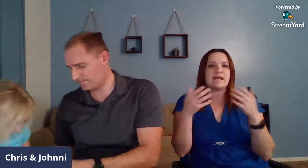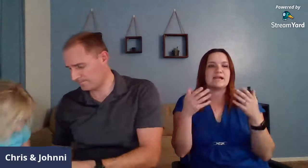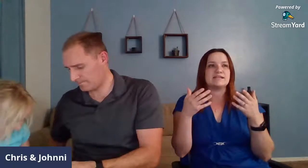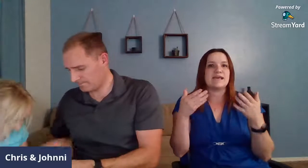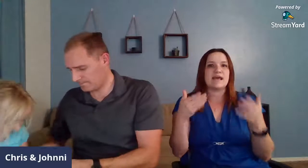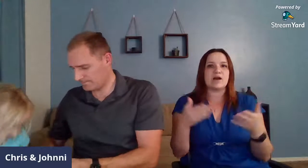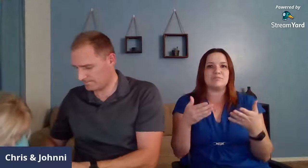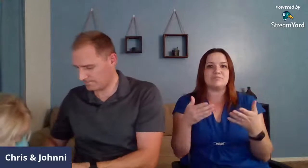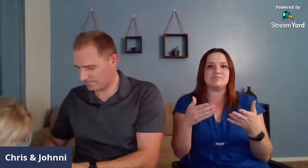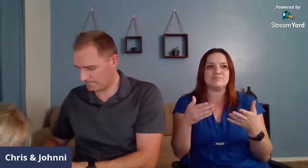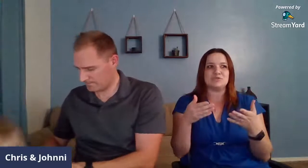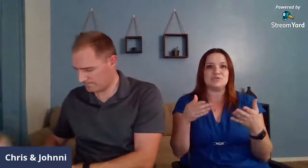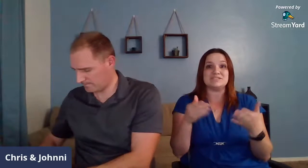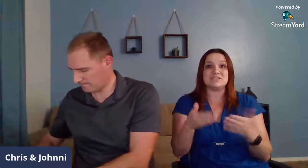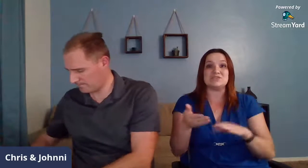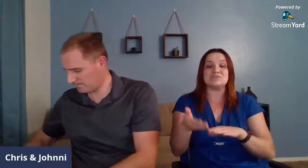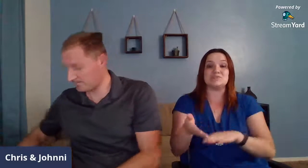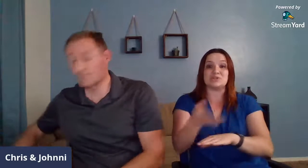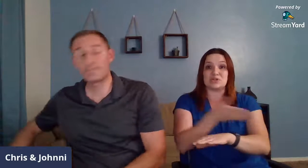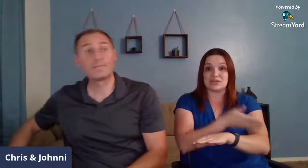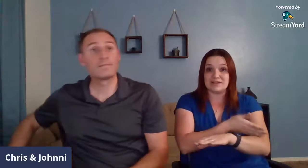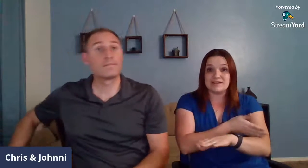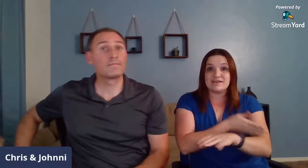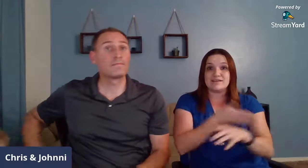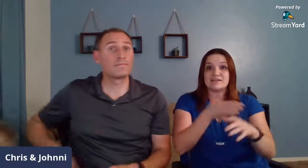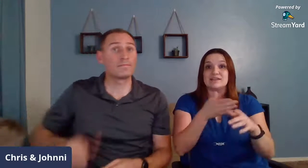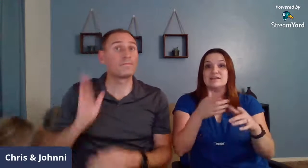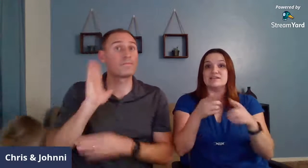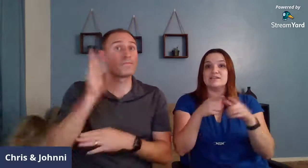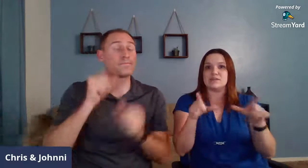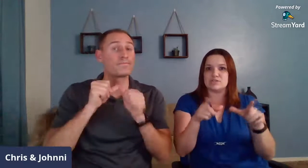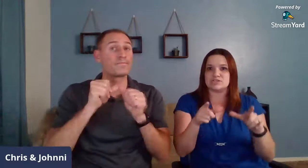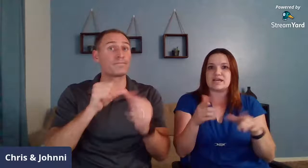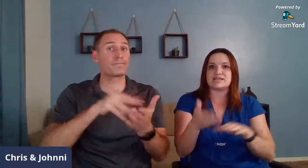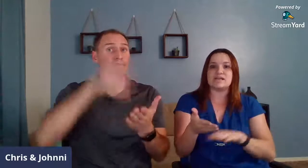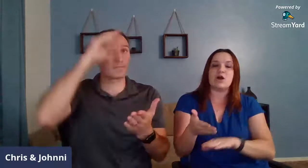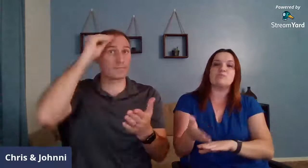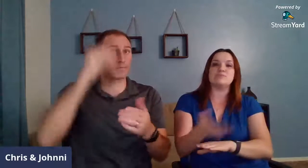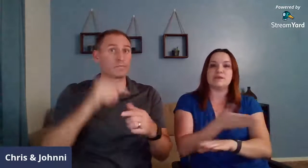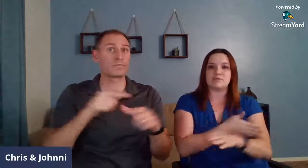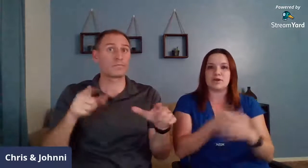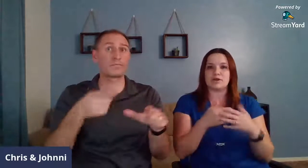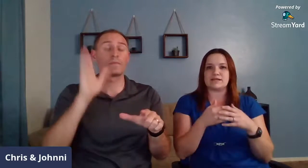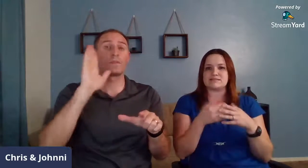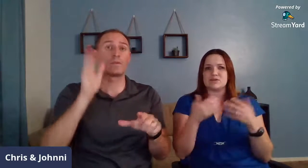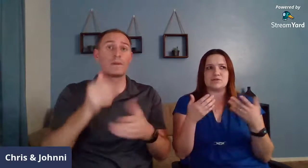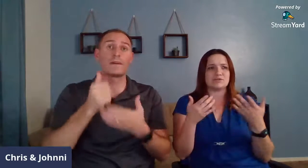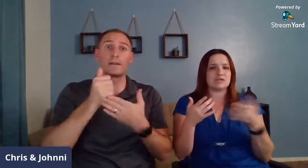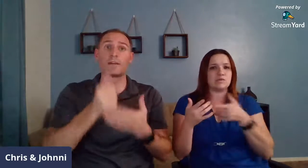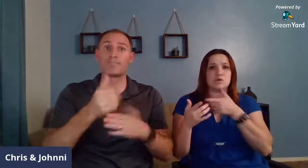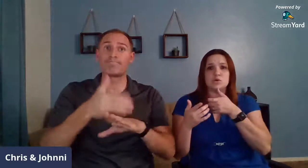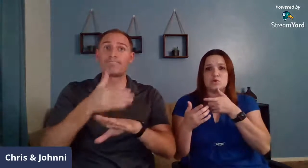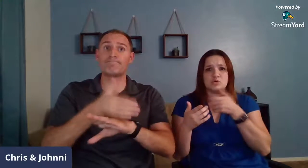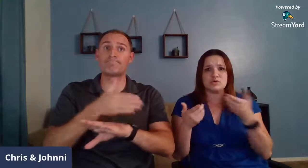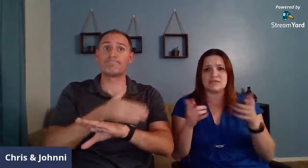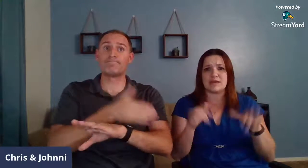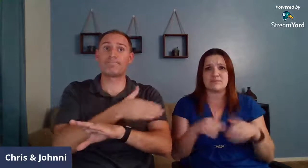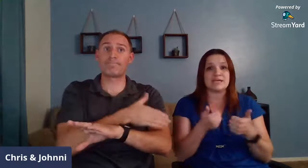and they help you continue to learn the language and to help you make progress. So you're thinking, well, who can that be? It can